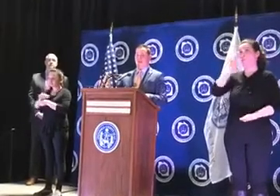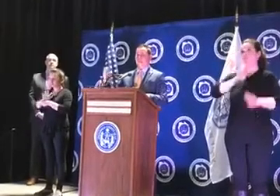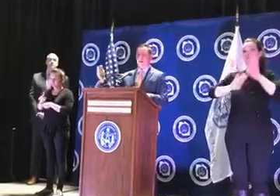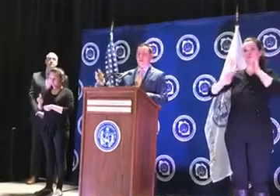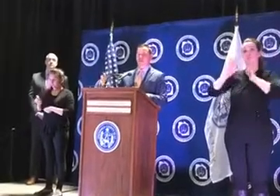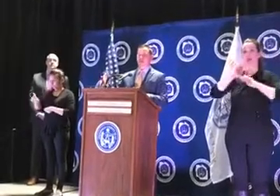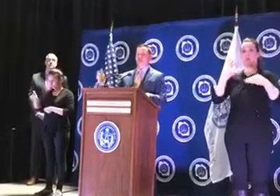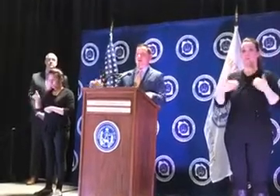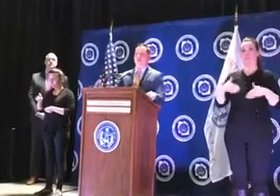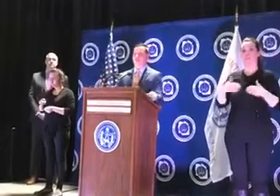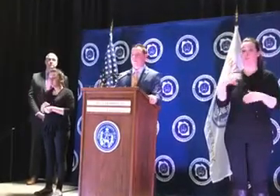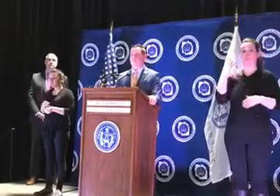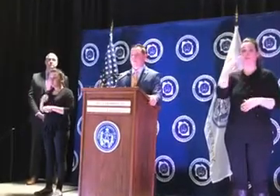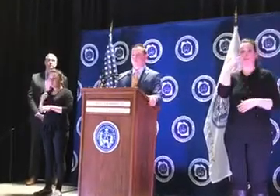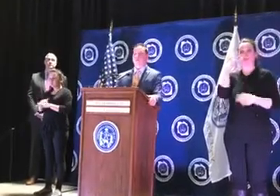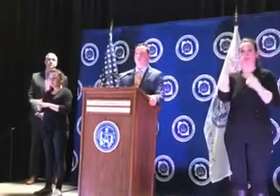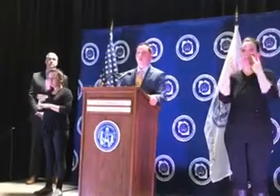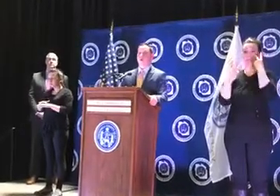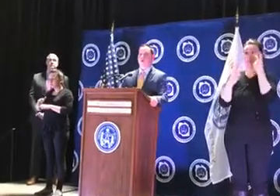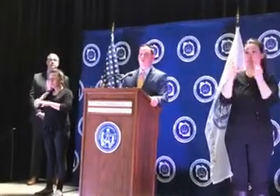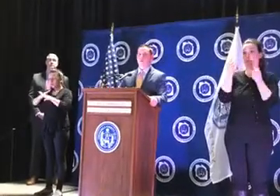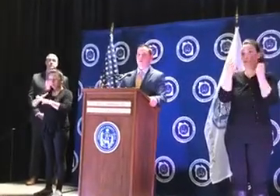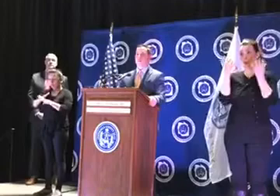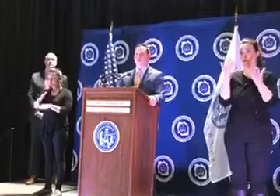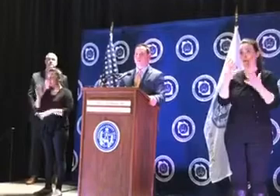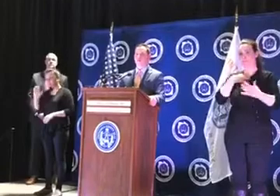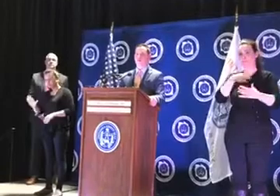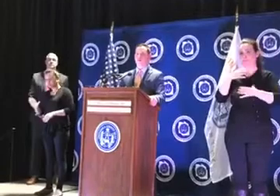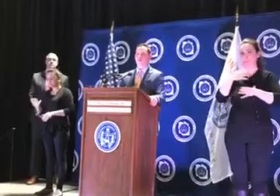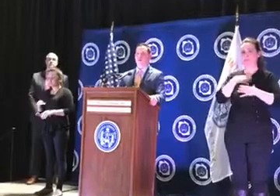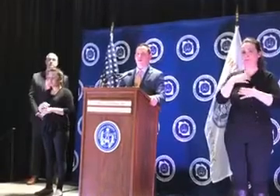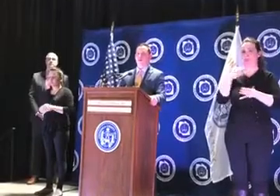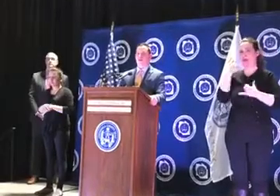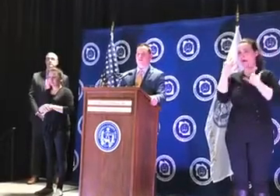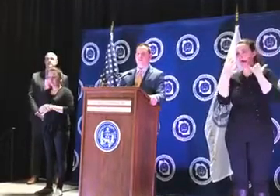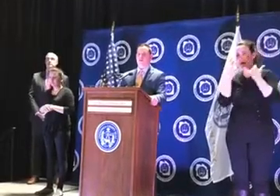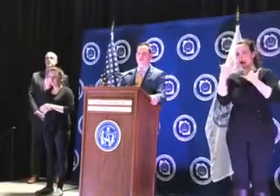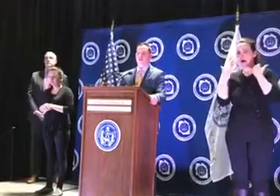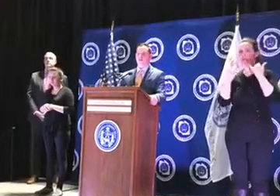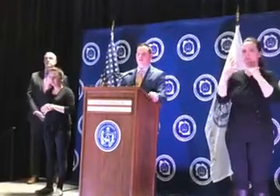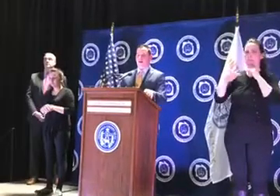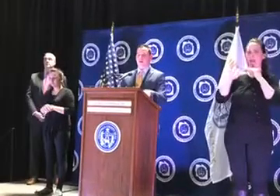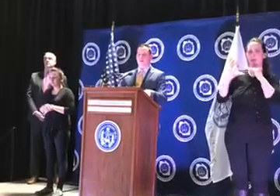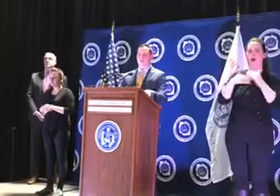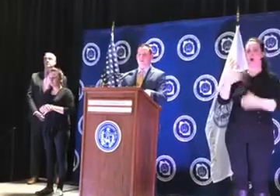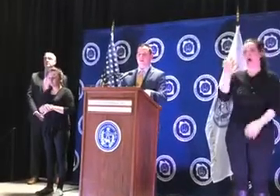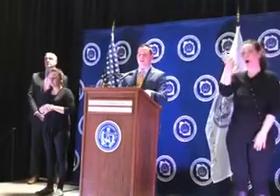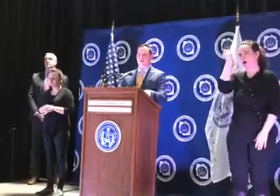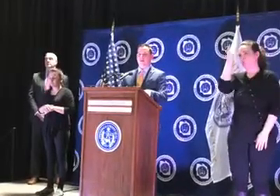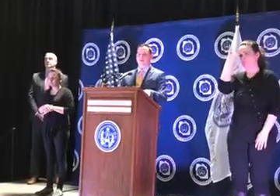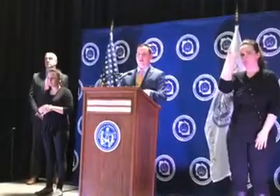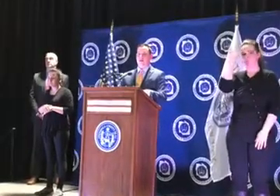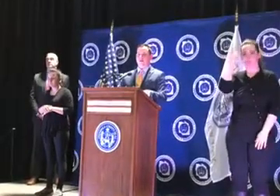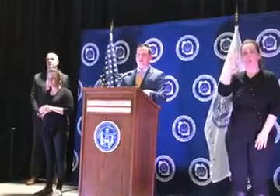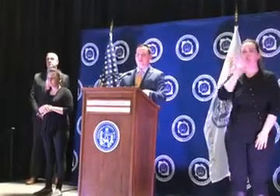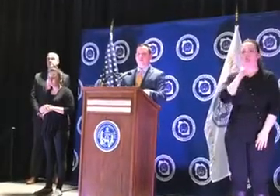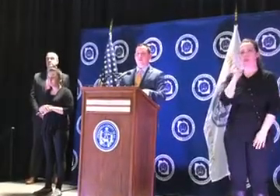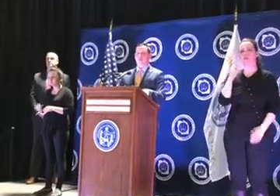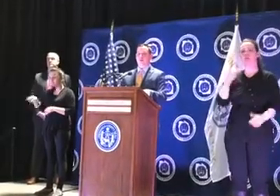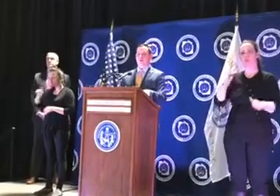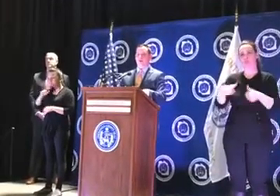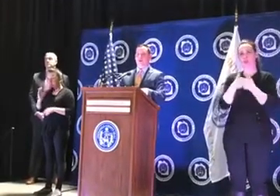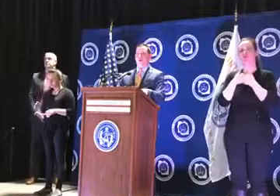that at times. We see that with phone calls. We see that with emails. But we got to realize that